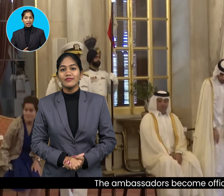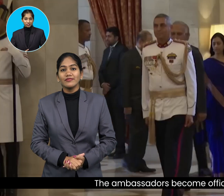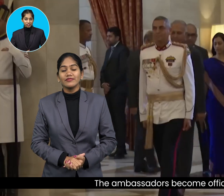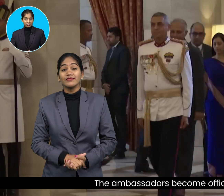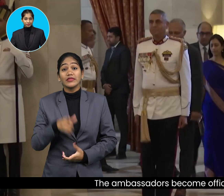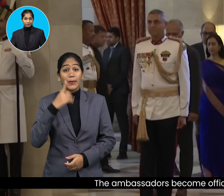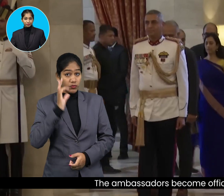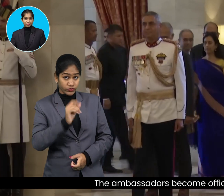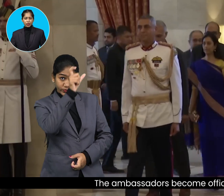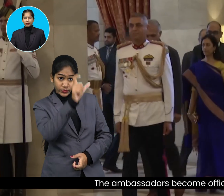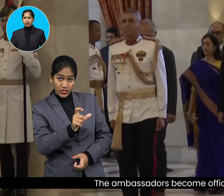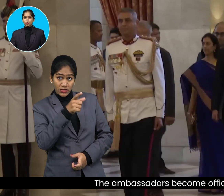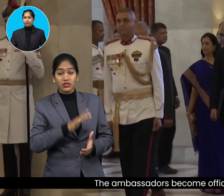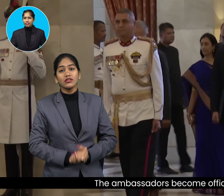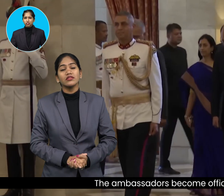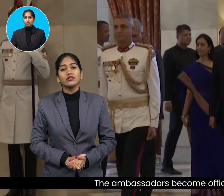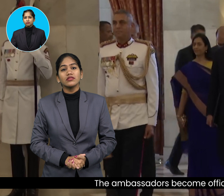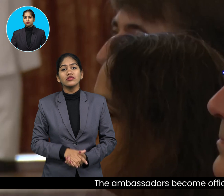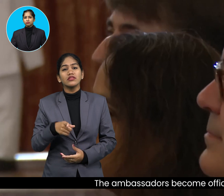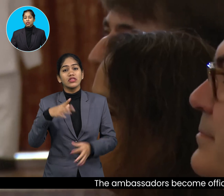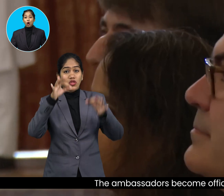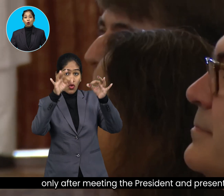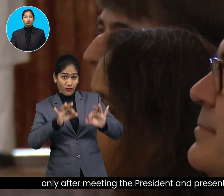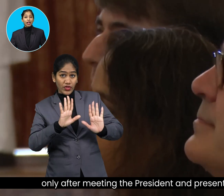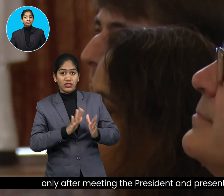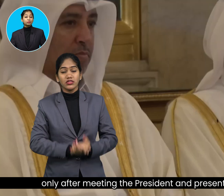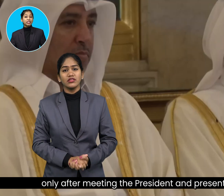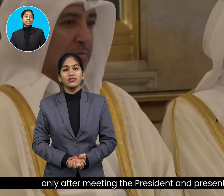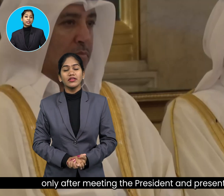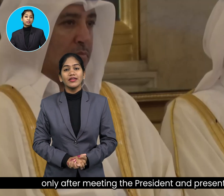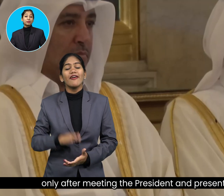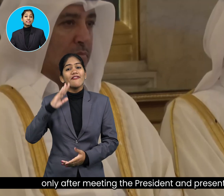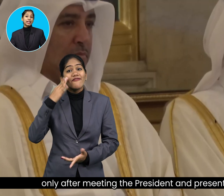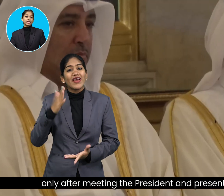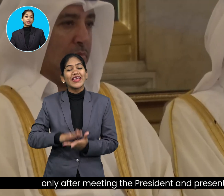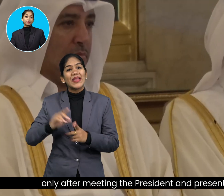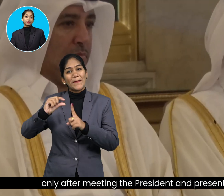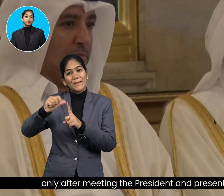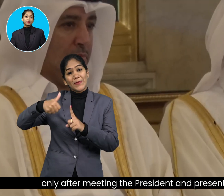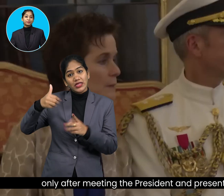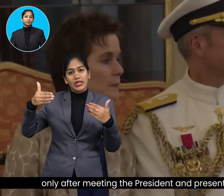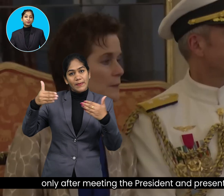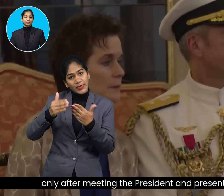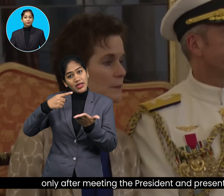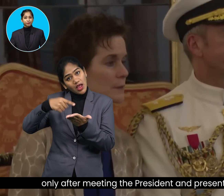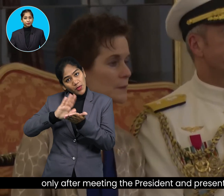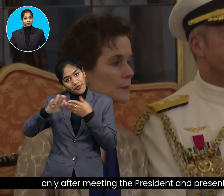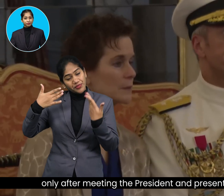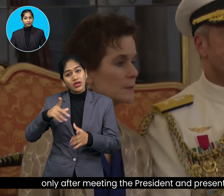The ambassadors become official only after meeting the President